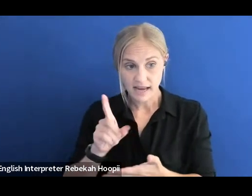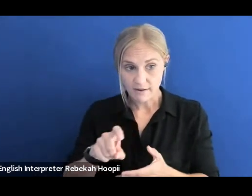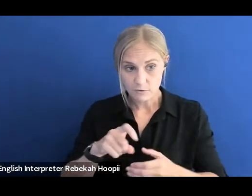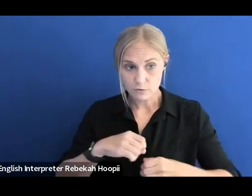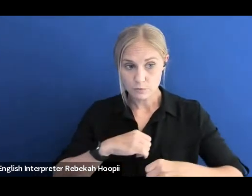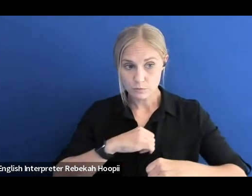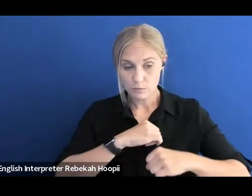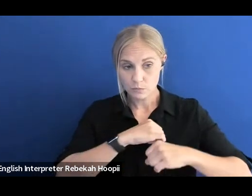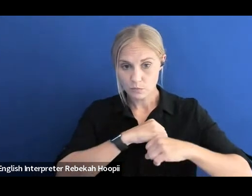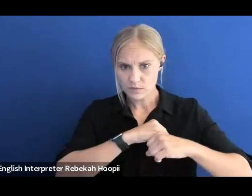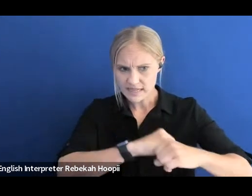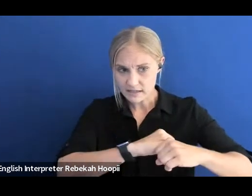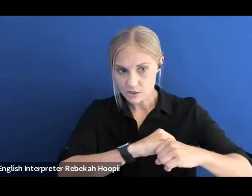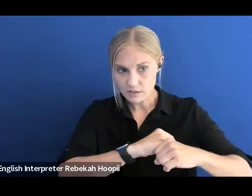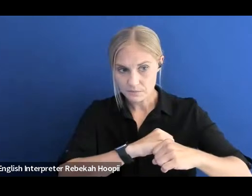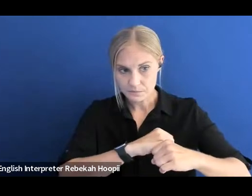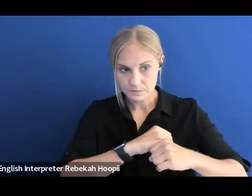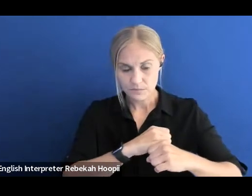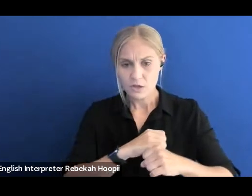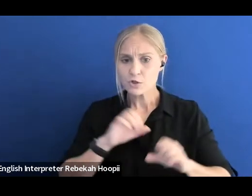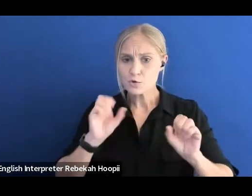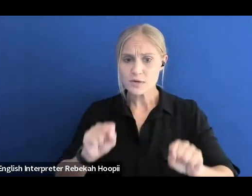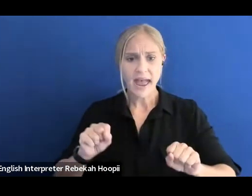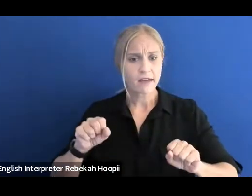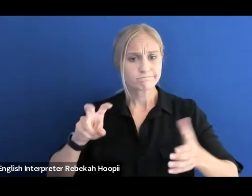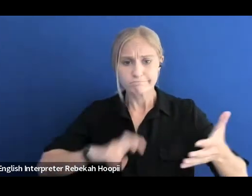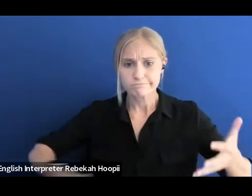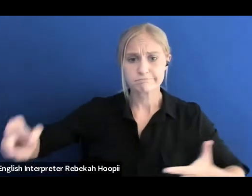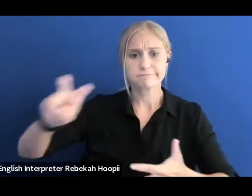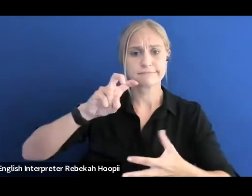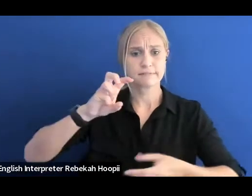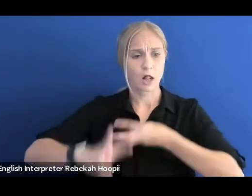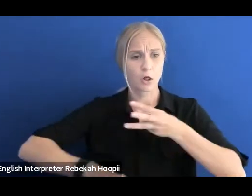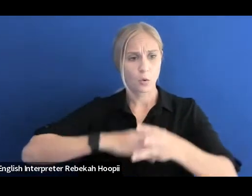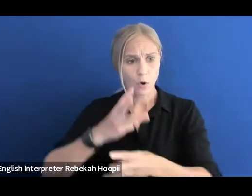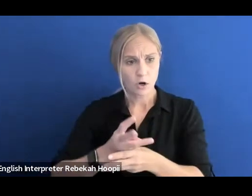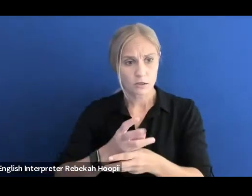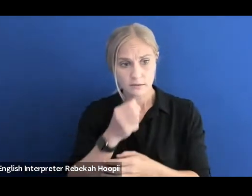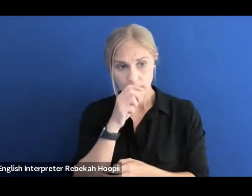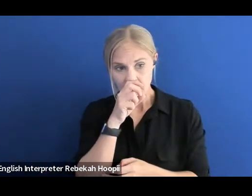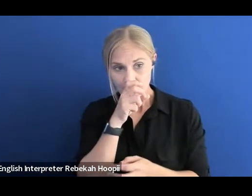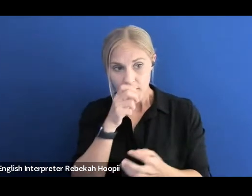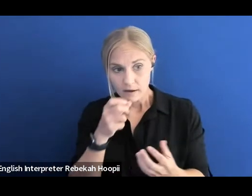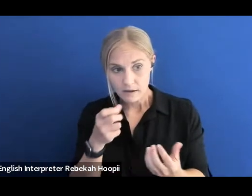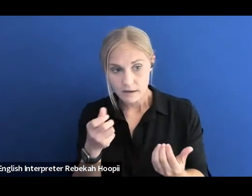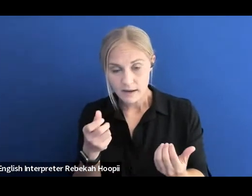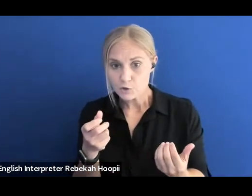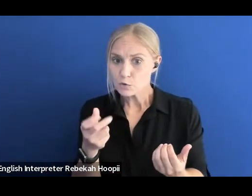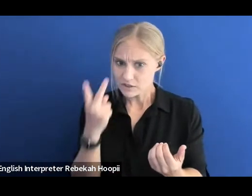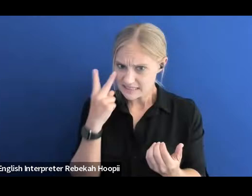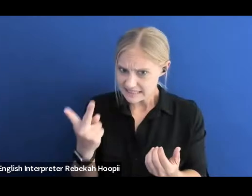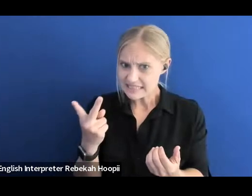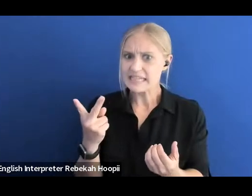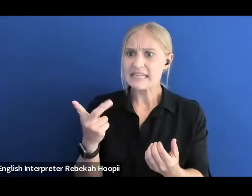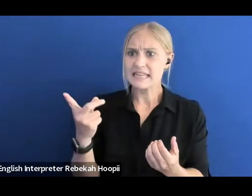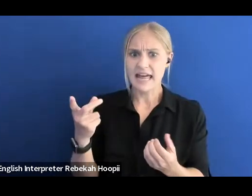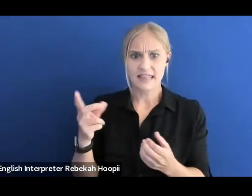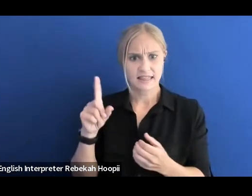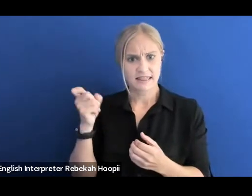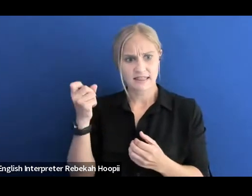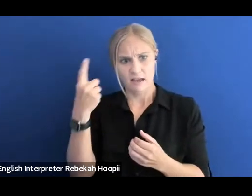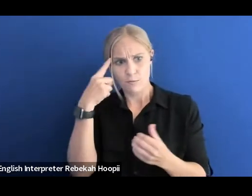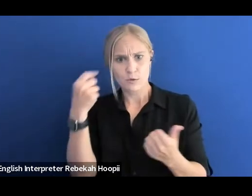careless. You can go all over the world and be at every state to try and police people. That's a